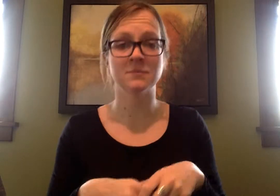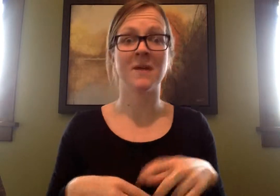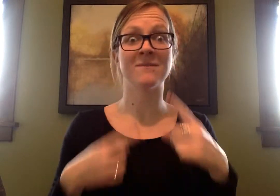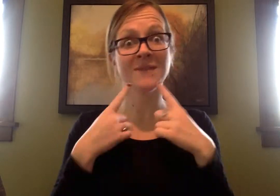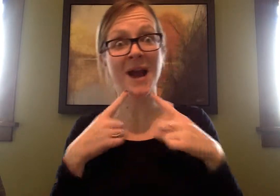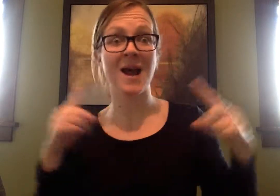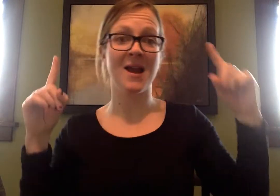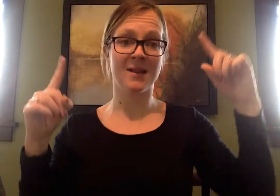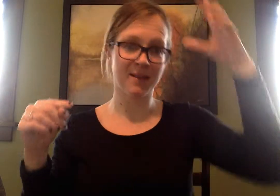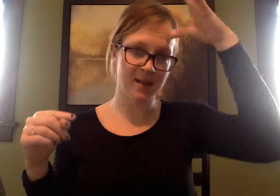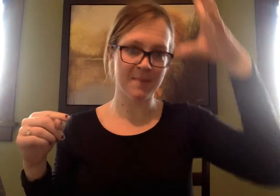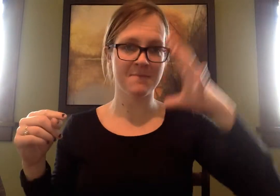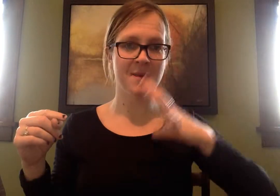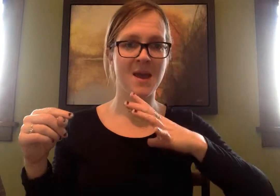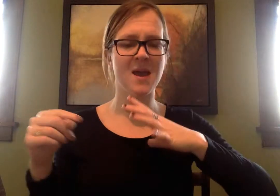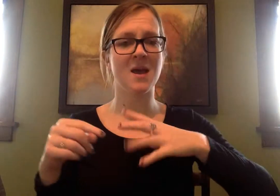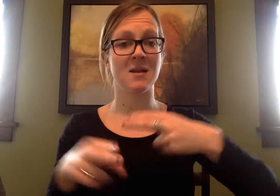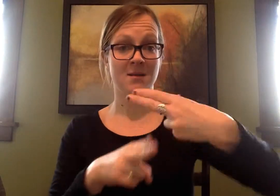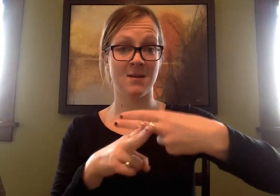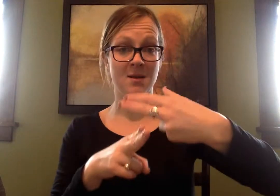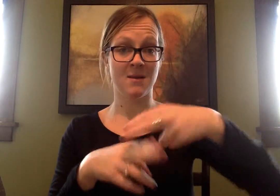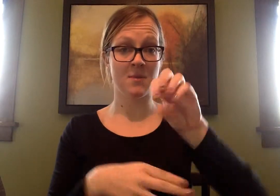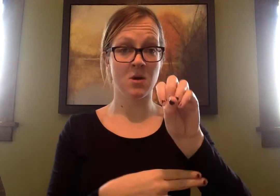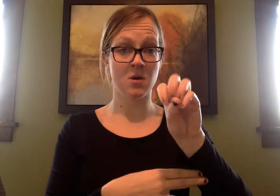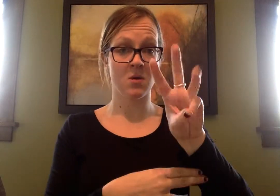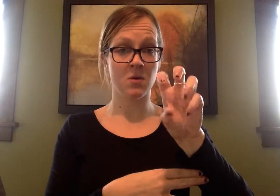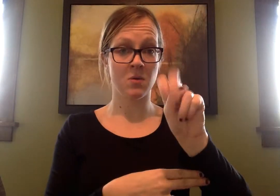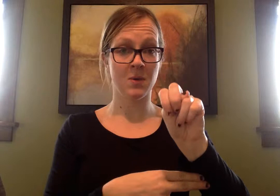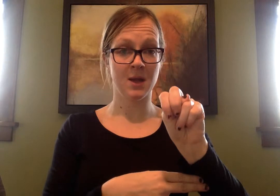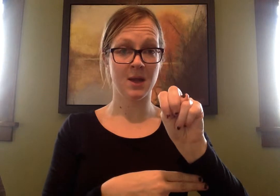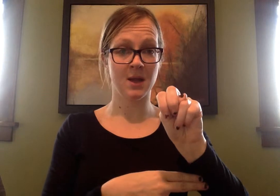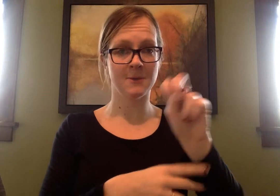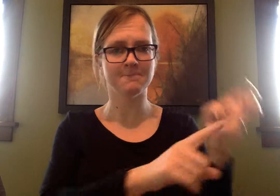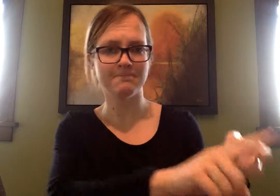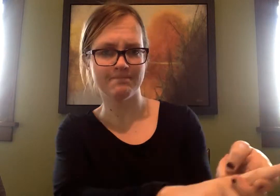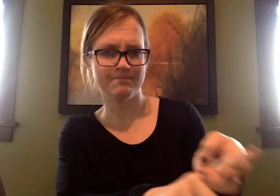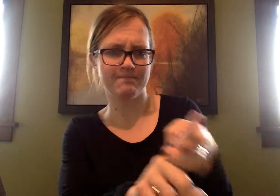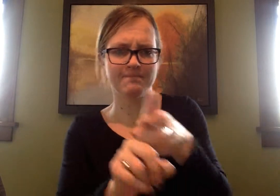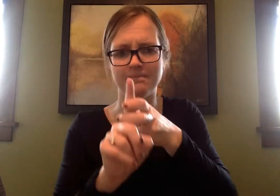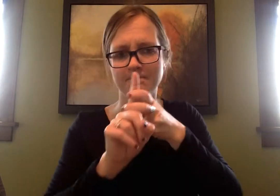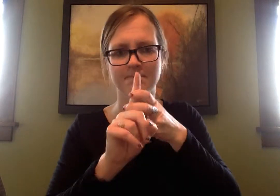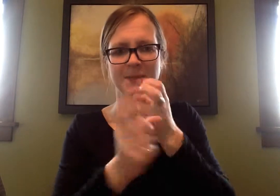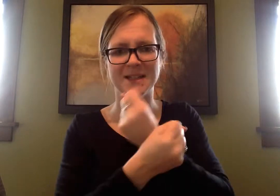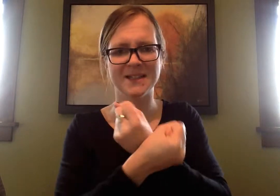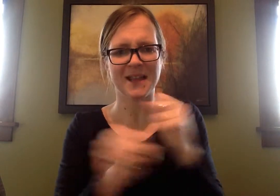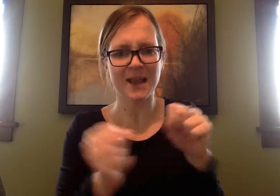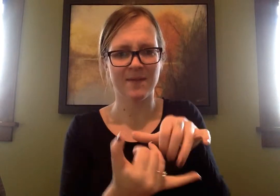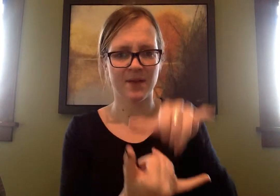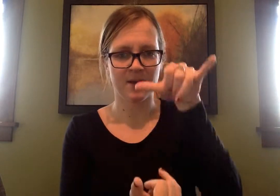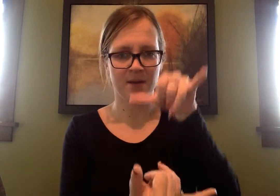named after him. The rescuers wrapped the hippo in a net and placed him in a pickup